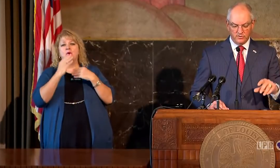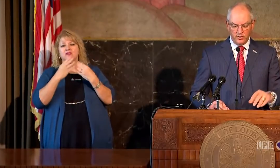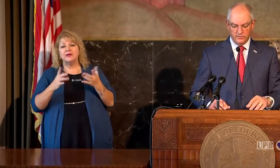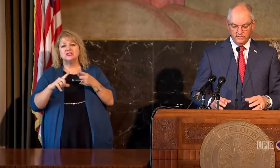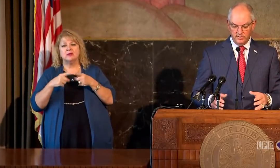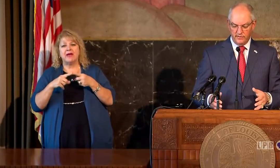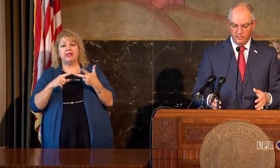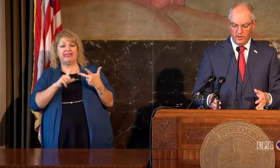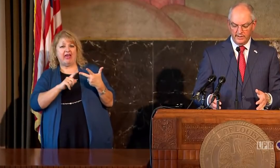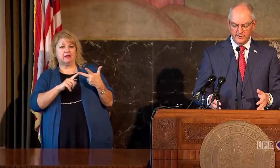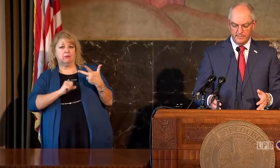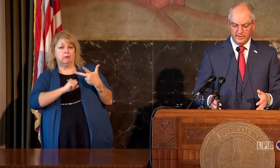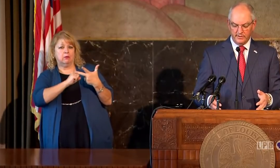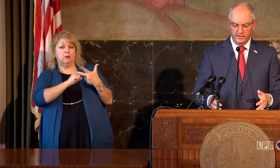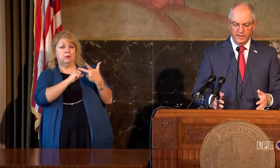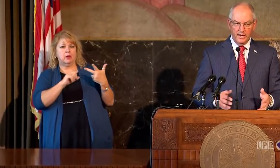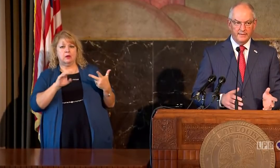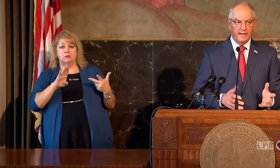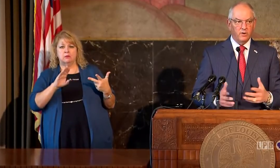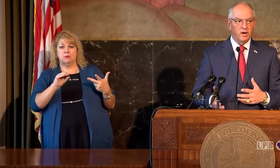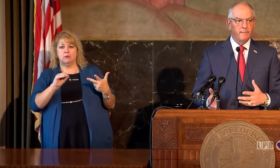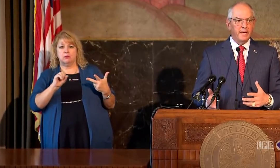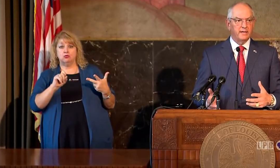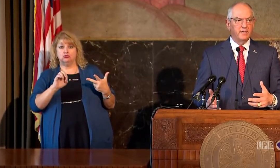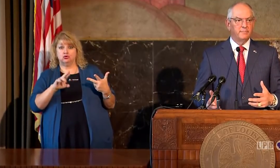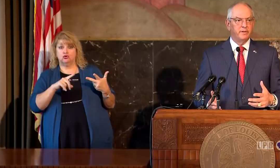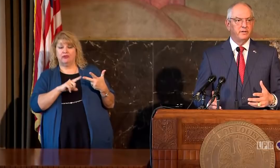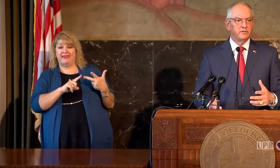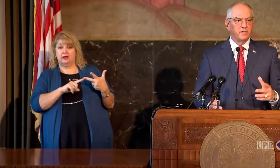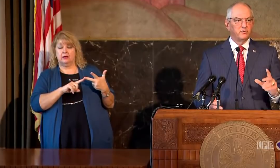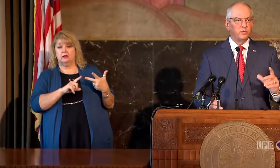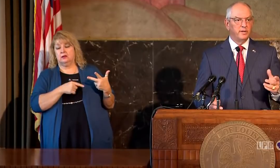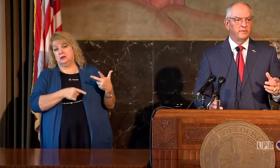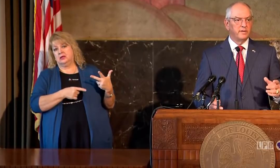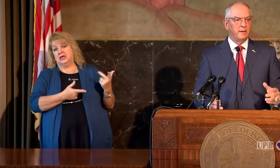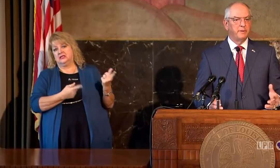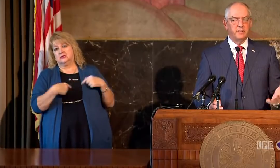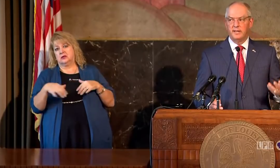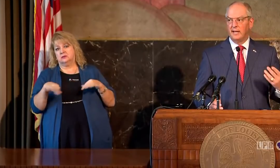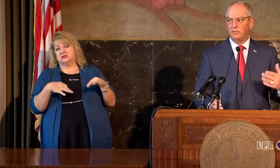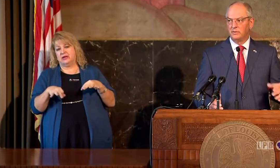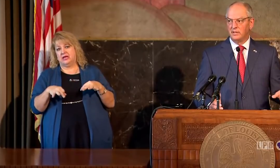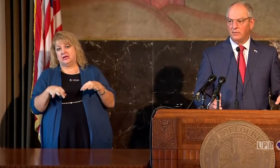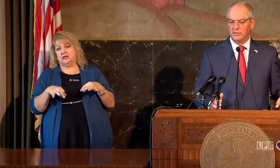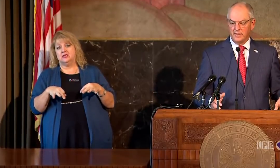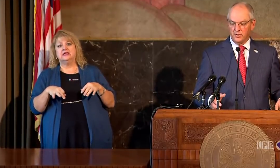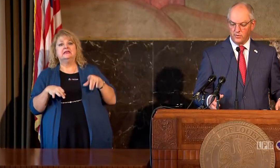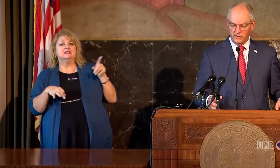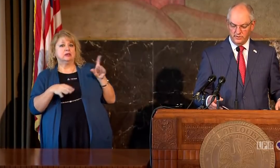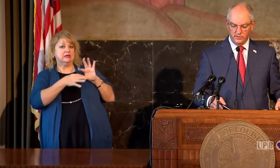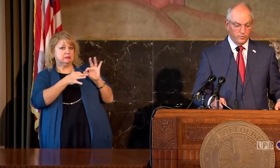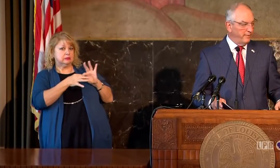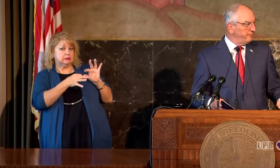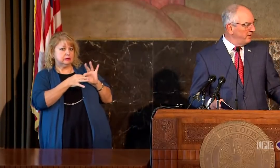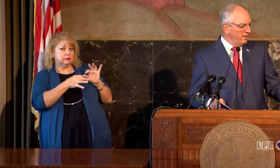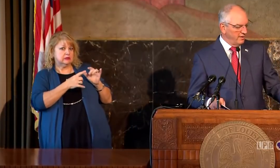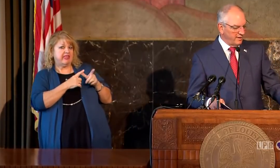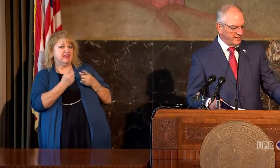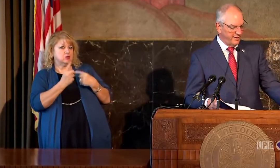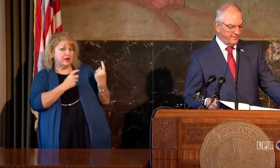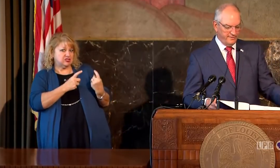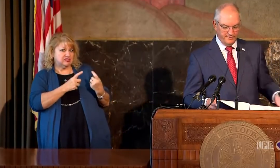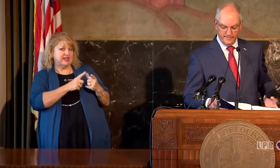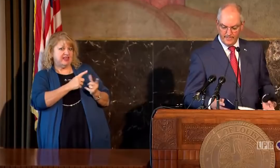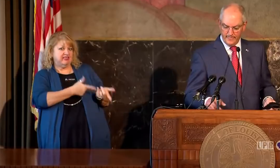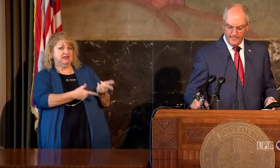Please ask questions of him while he's up here. And then I'll come back up and discuss one other topic, and then I will take your questions as well.